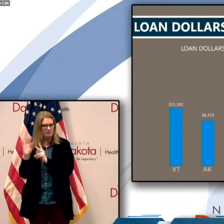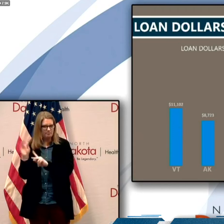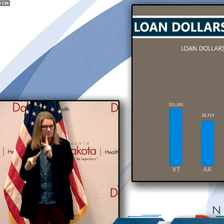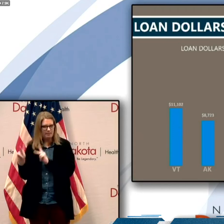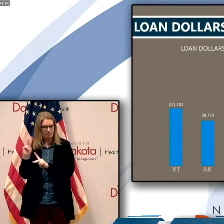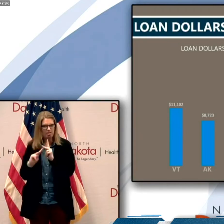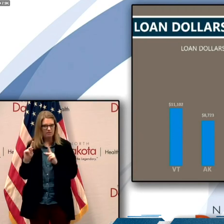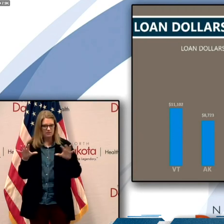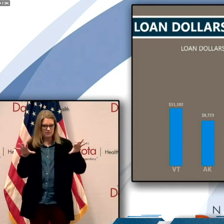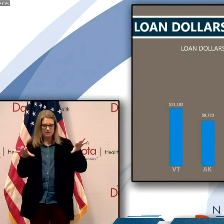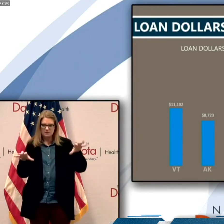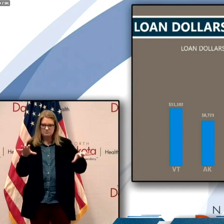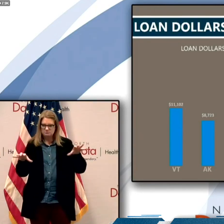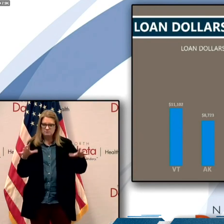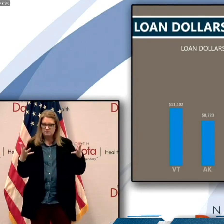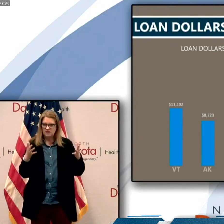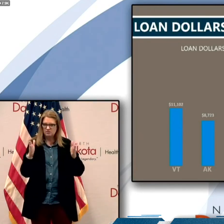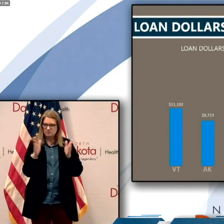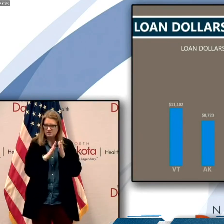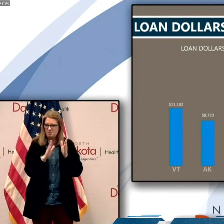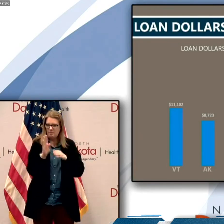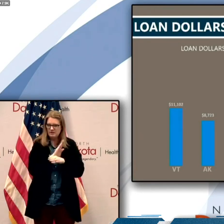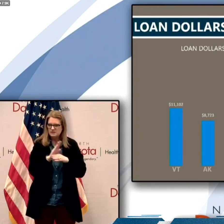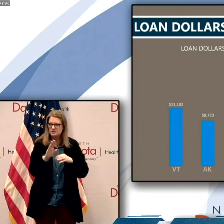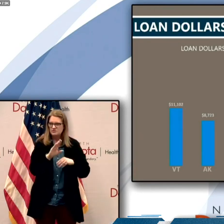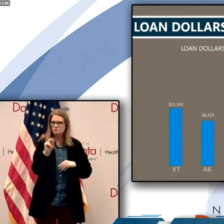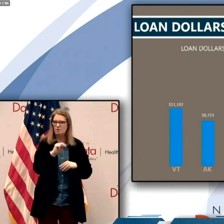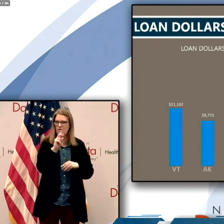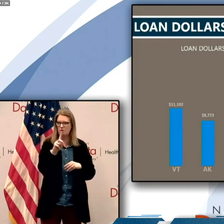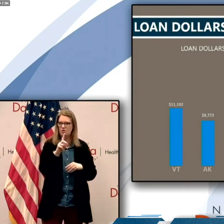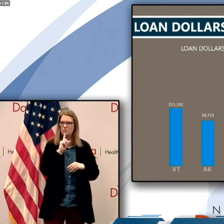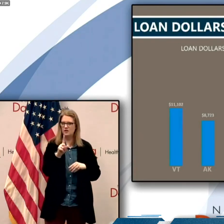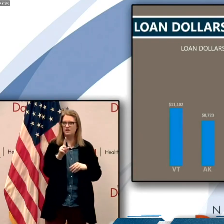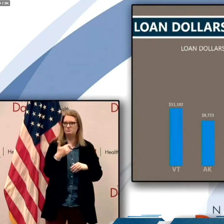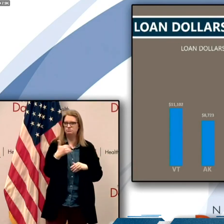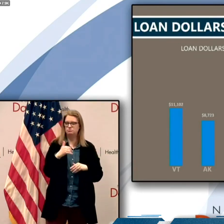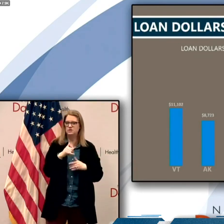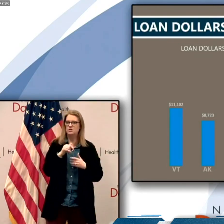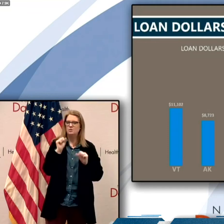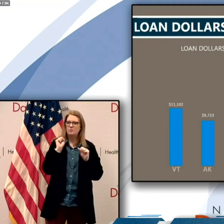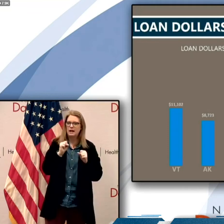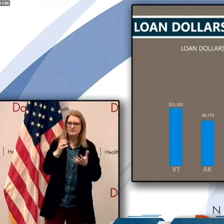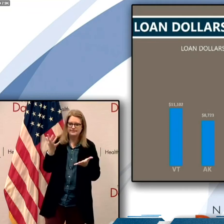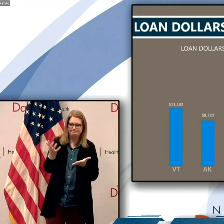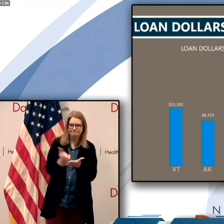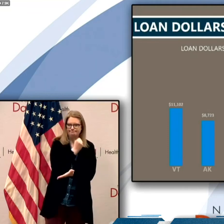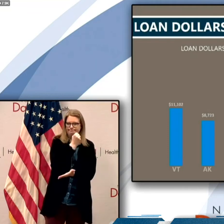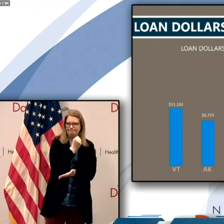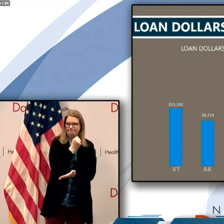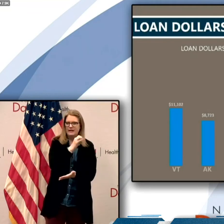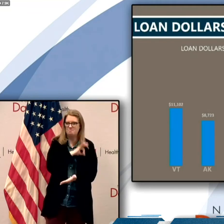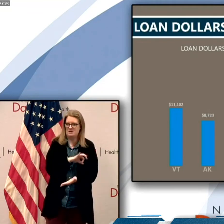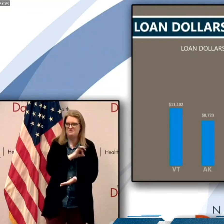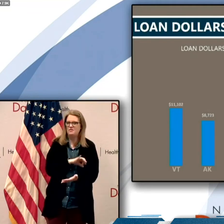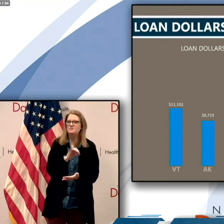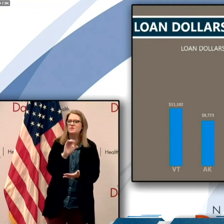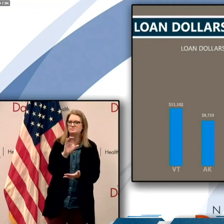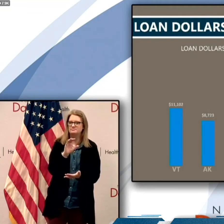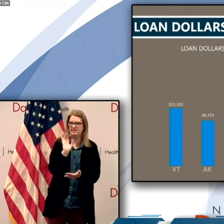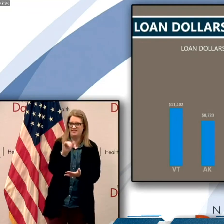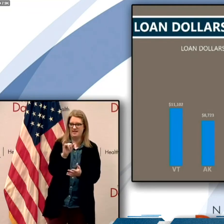and per capita number of small businesses, that North Dakota came out on top. And this is, again, credit to all those small businesses who